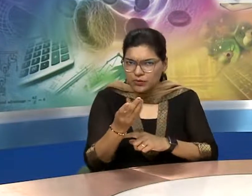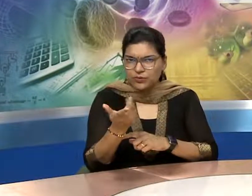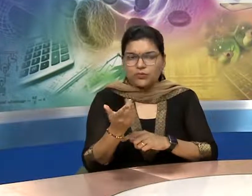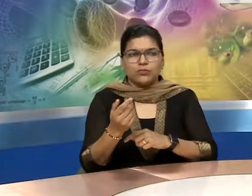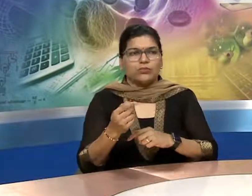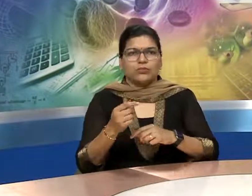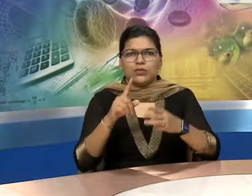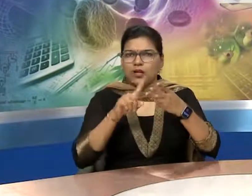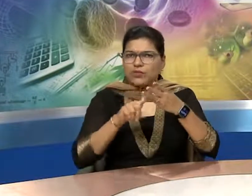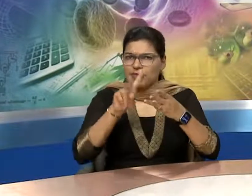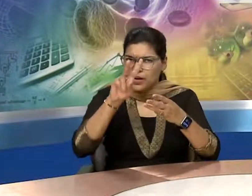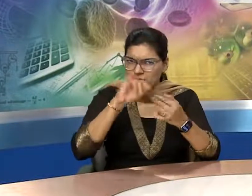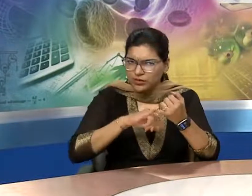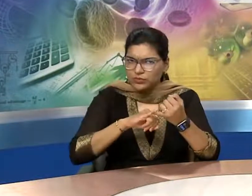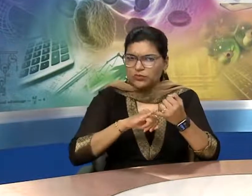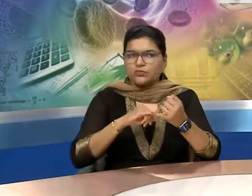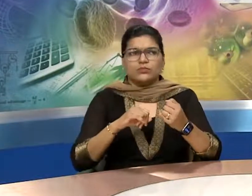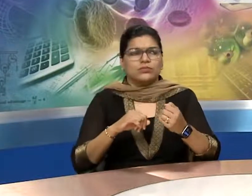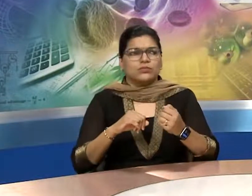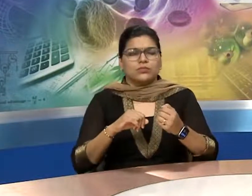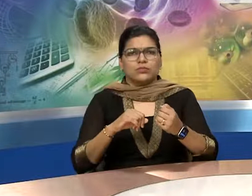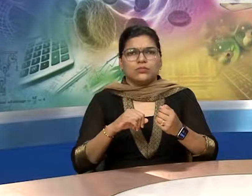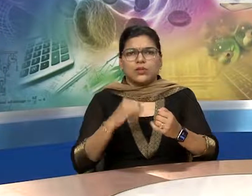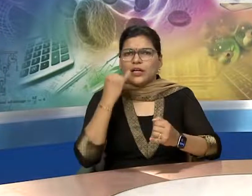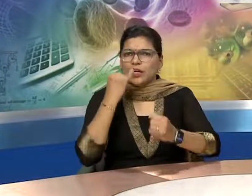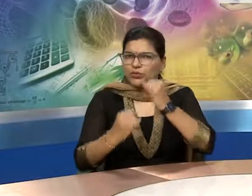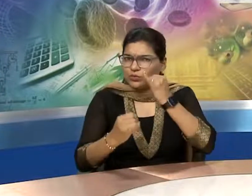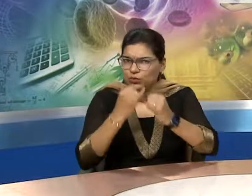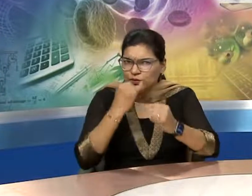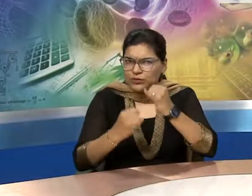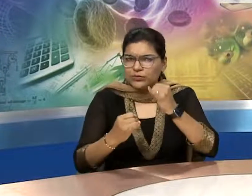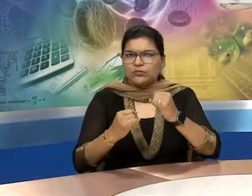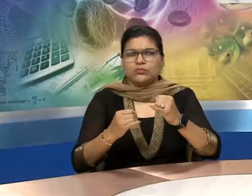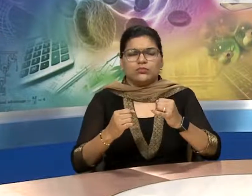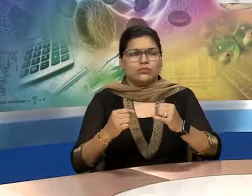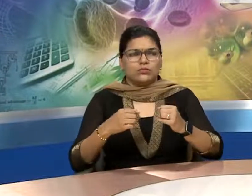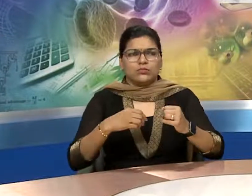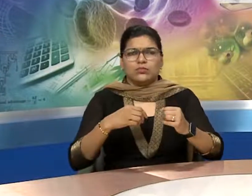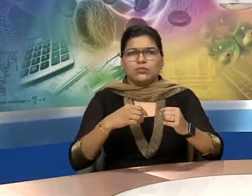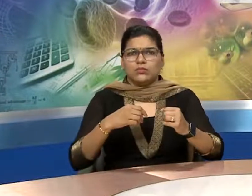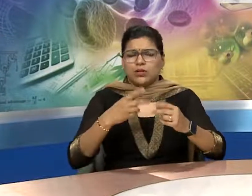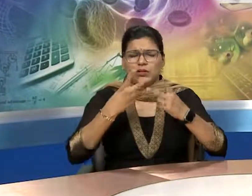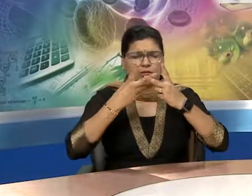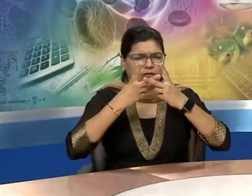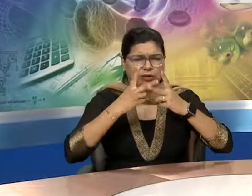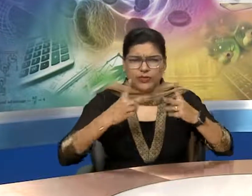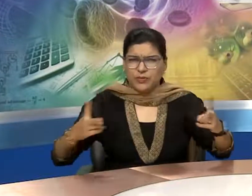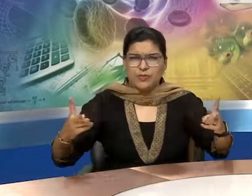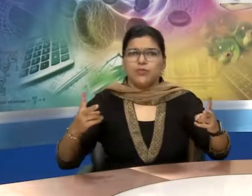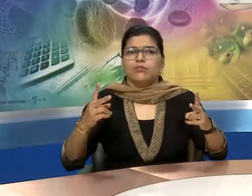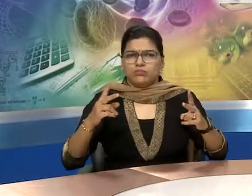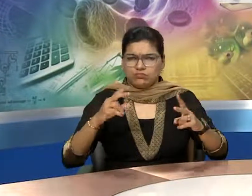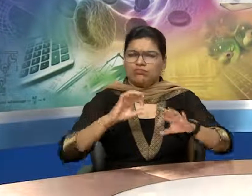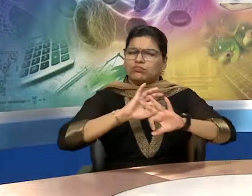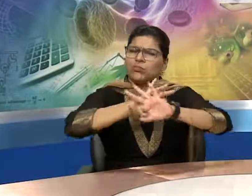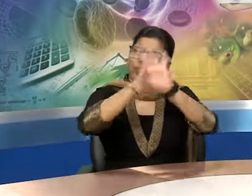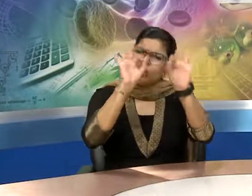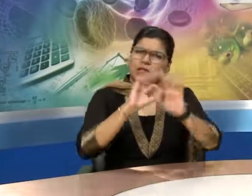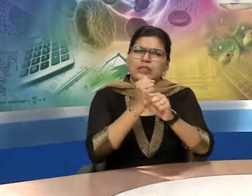You can get any subject's book there, whether it is Hindi, English, social,